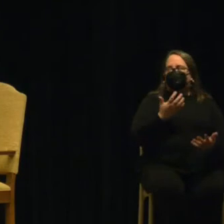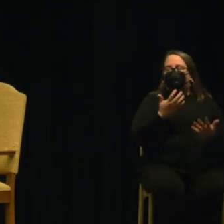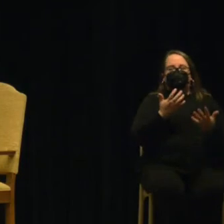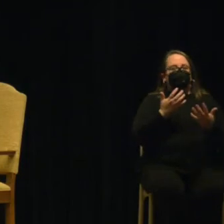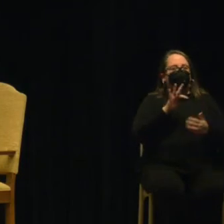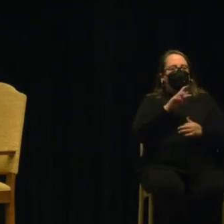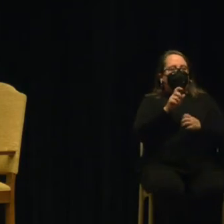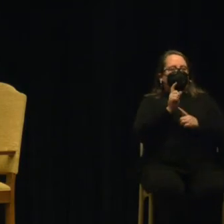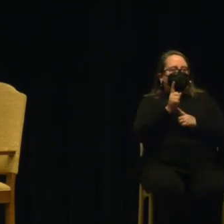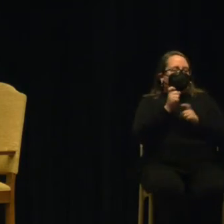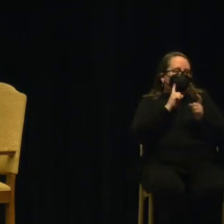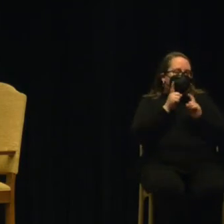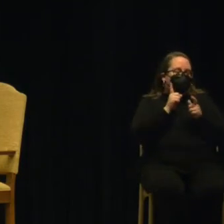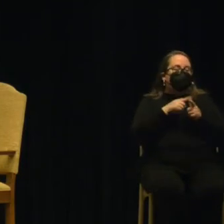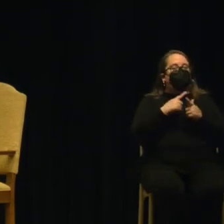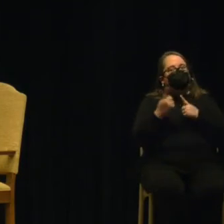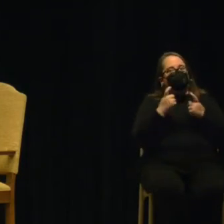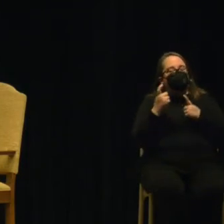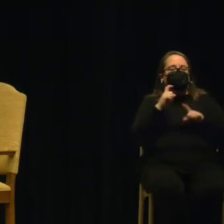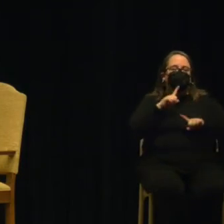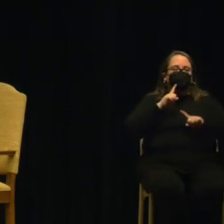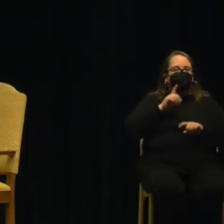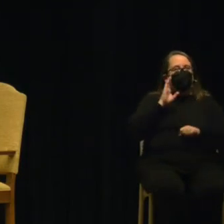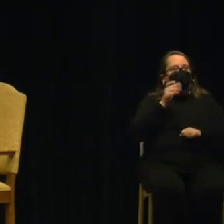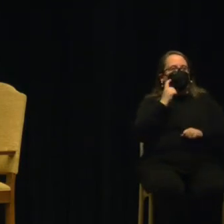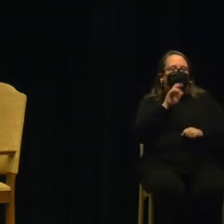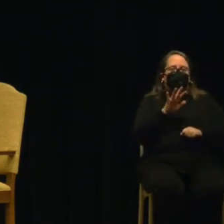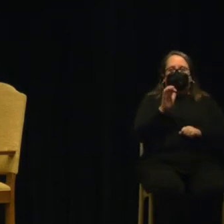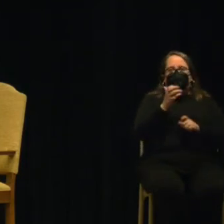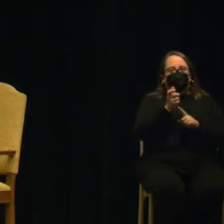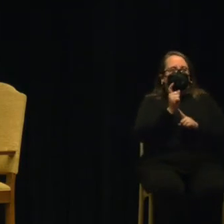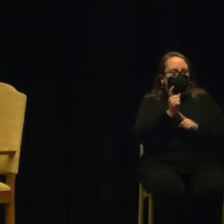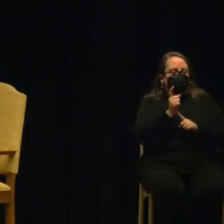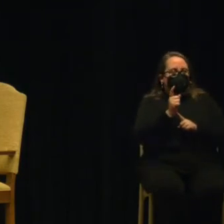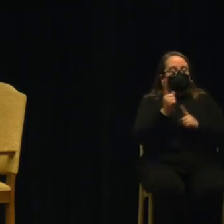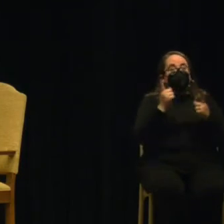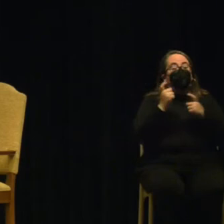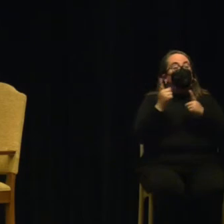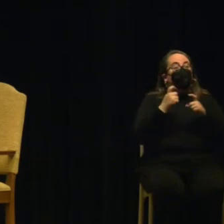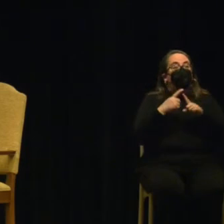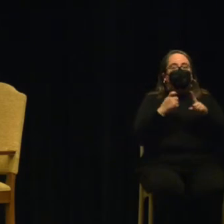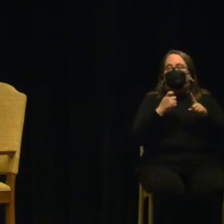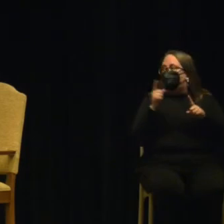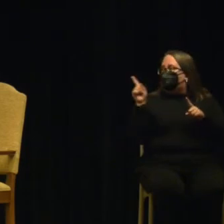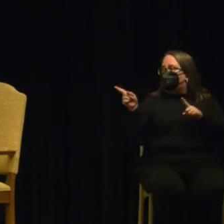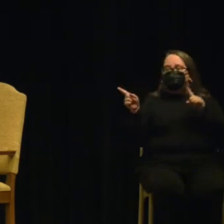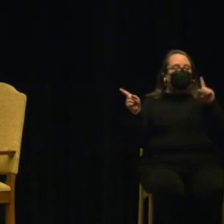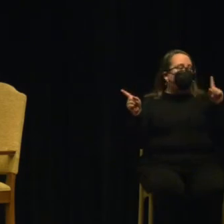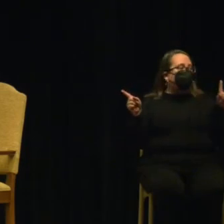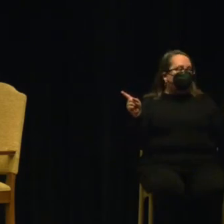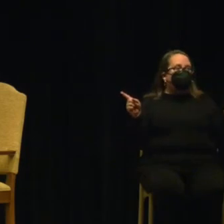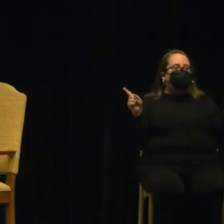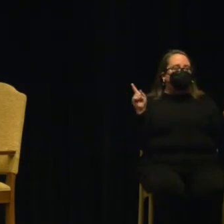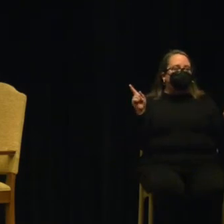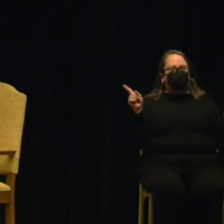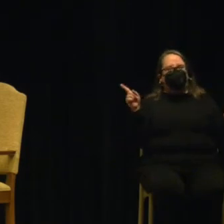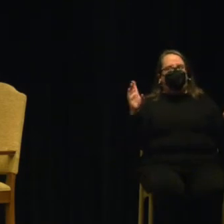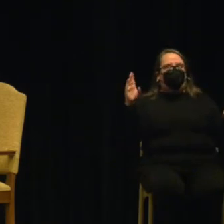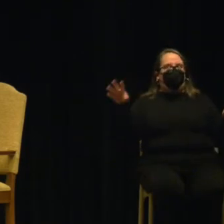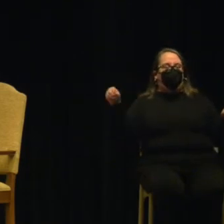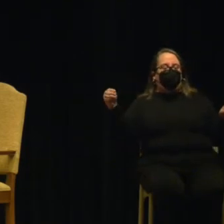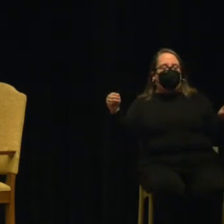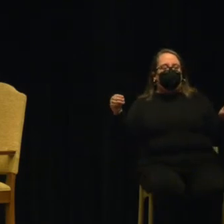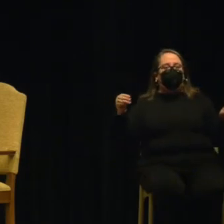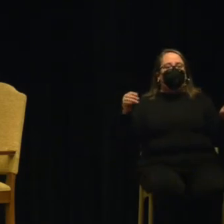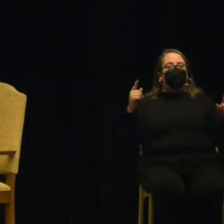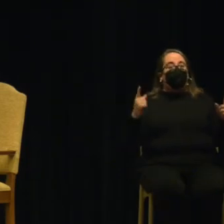45-minute conversation, and then we're going to take your questions for about 15 minutes. Questions can come from that microphone, and there'll be a microphone here. I asked